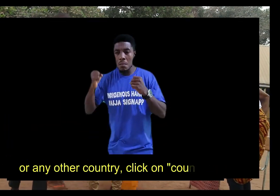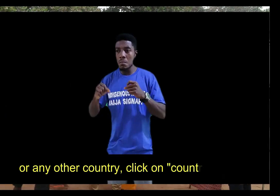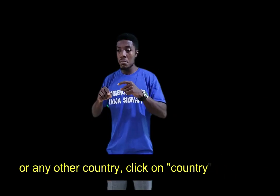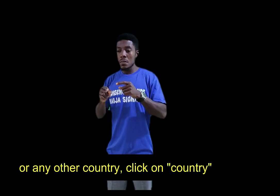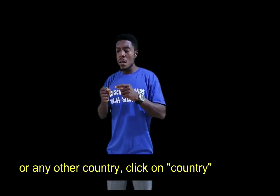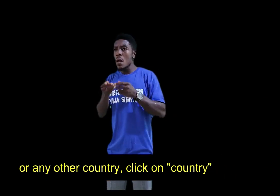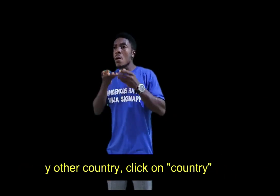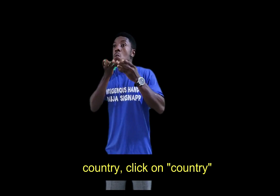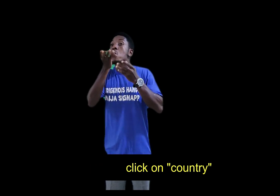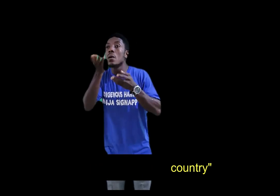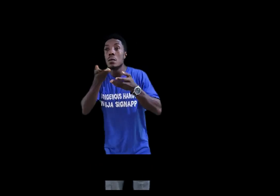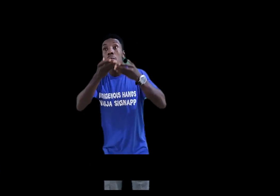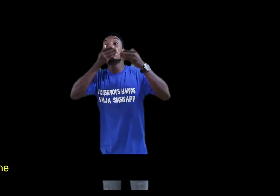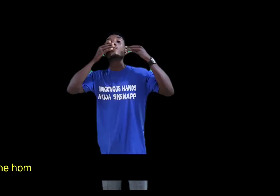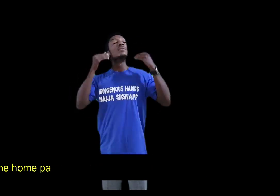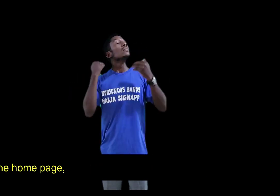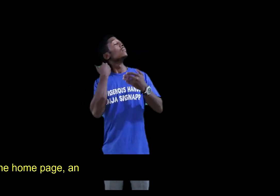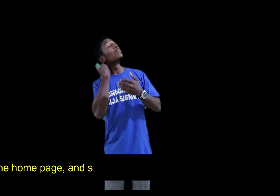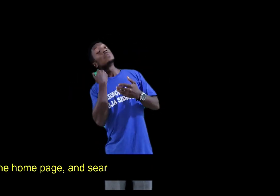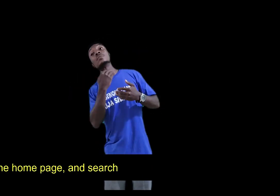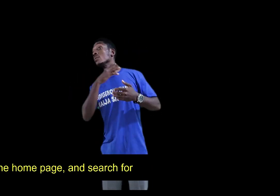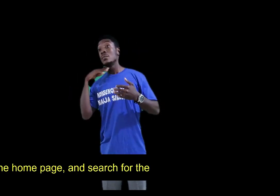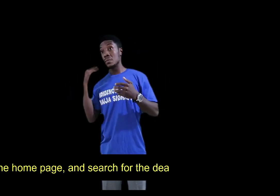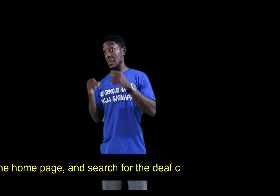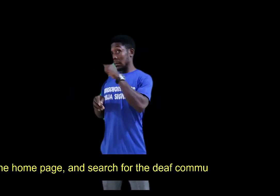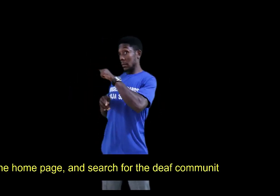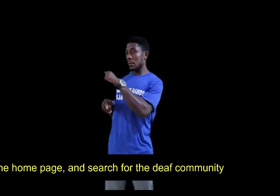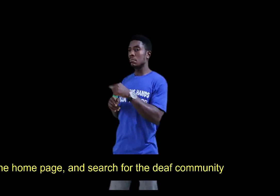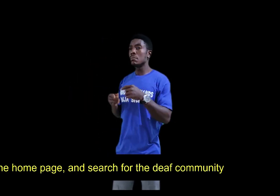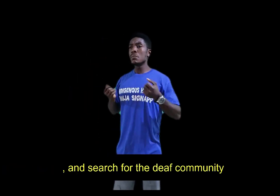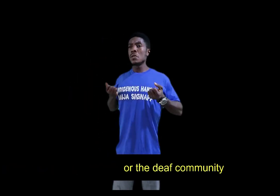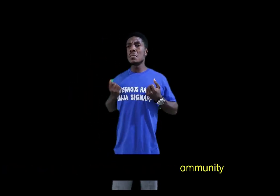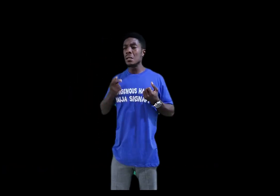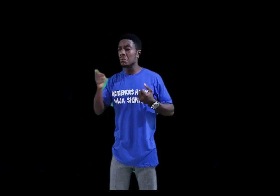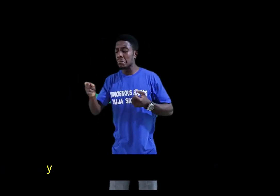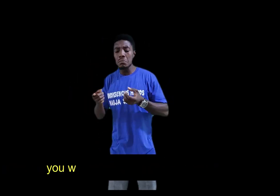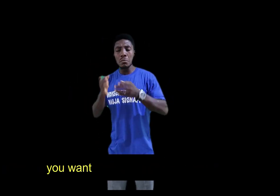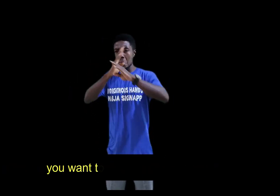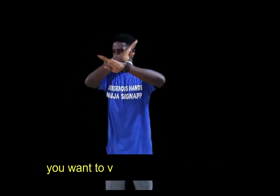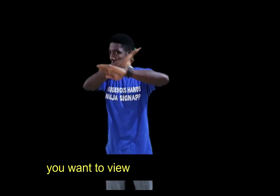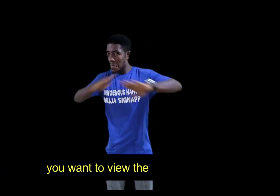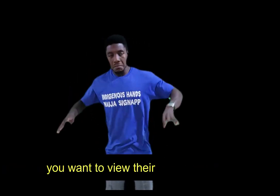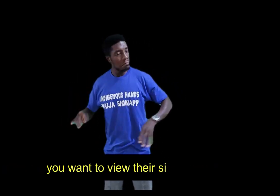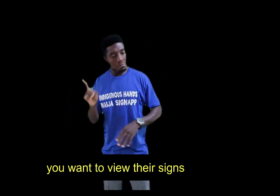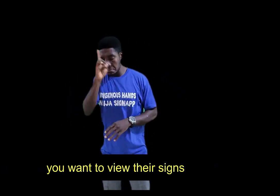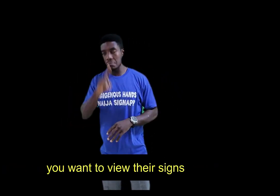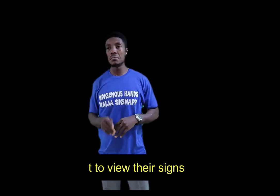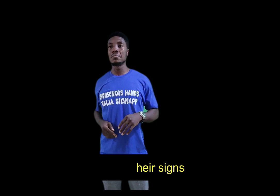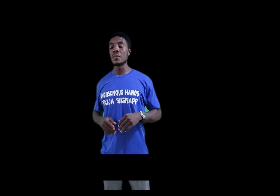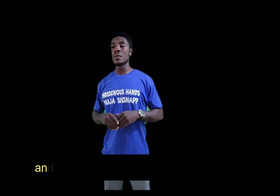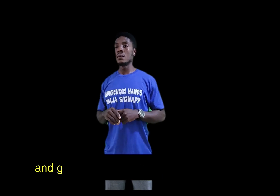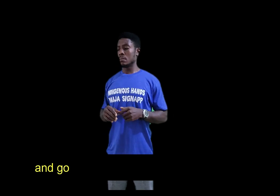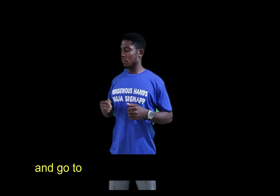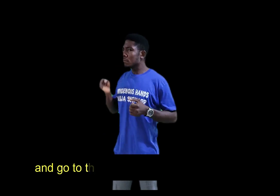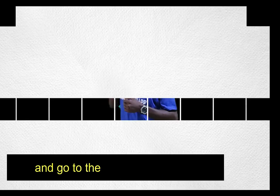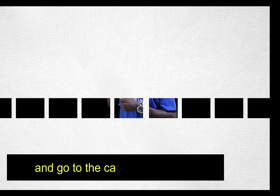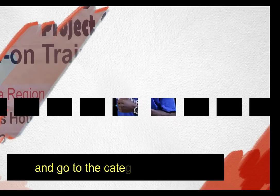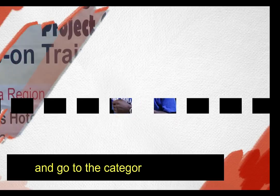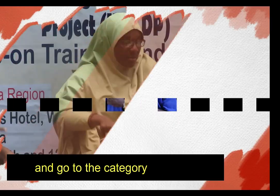on Country on the home page and search for the deaf community you want to view their signs, and go to the category